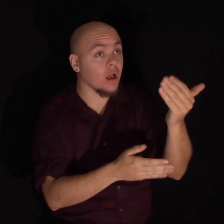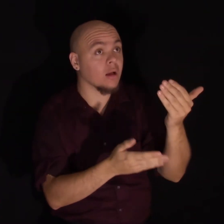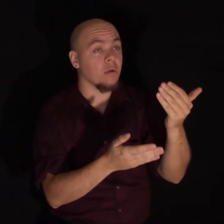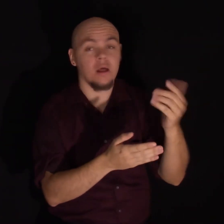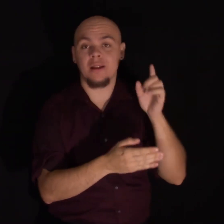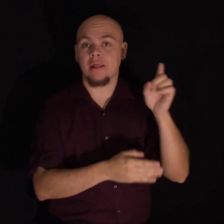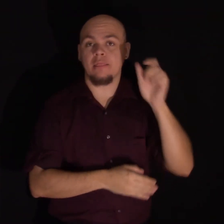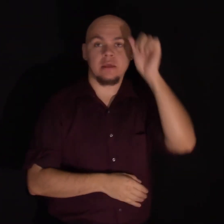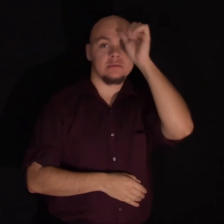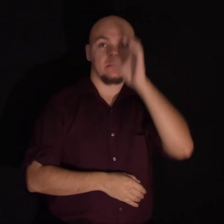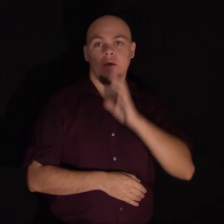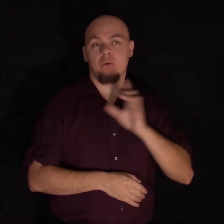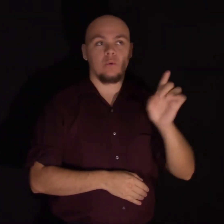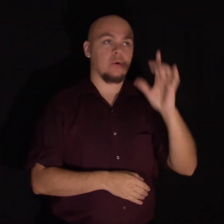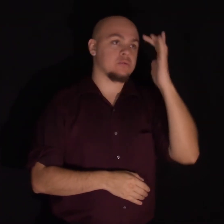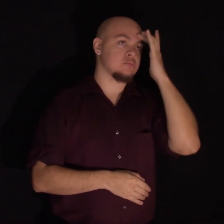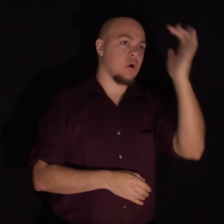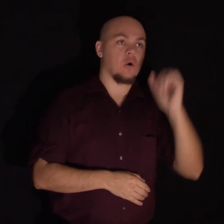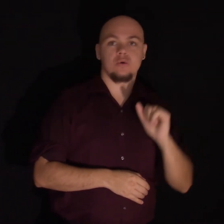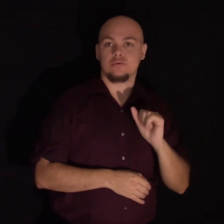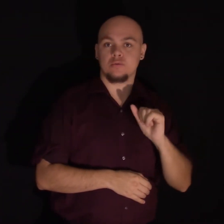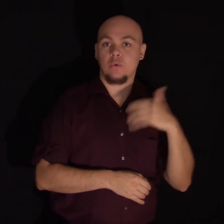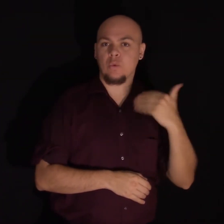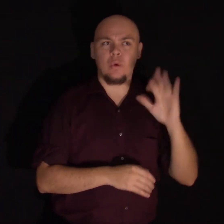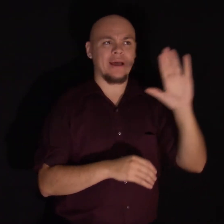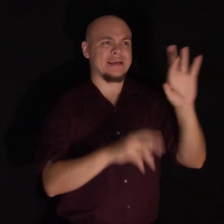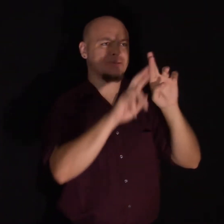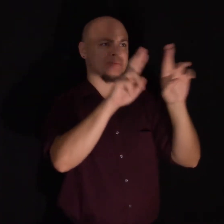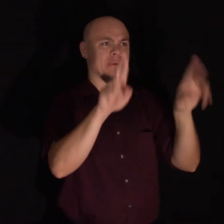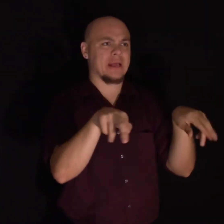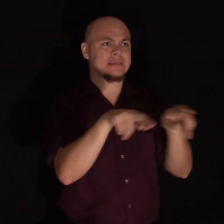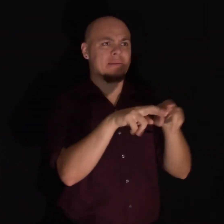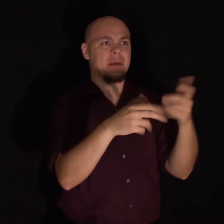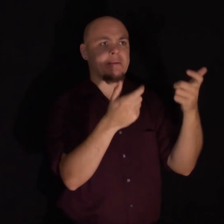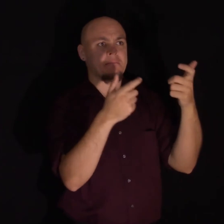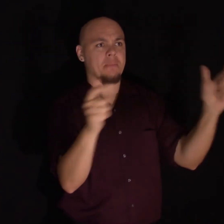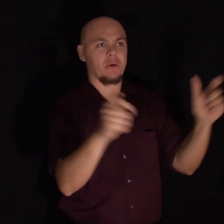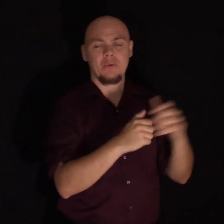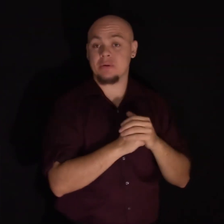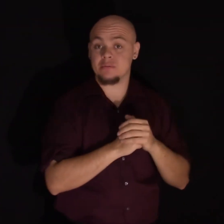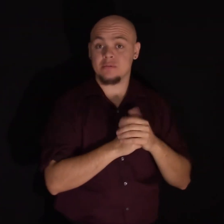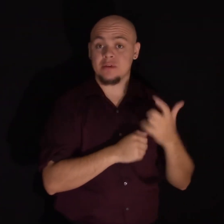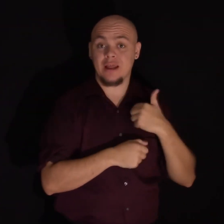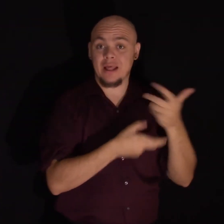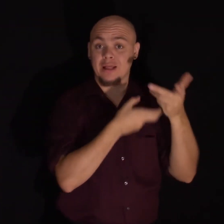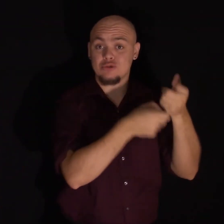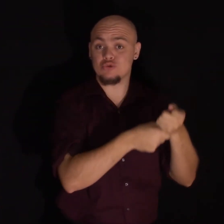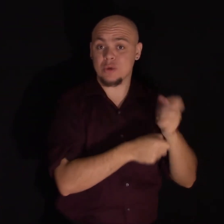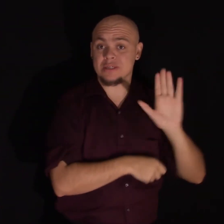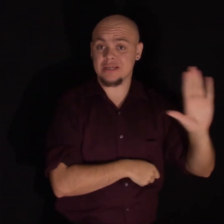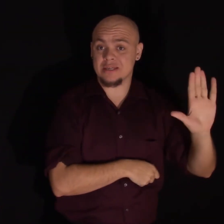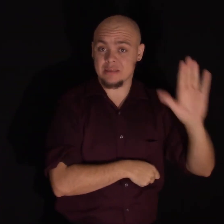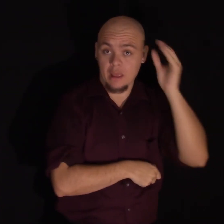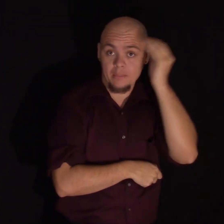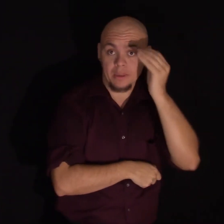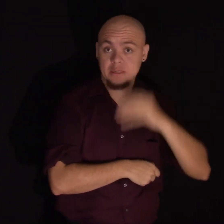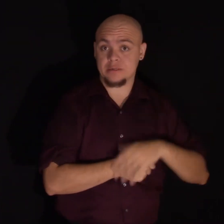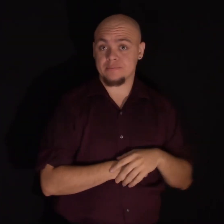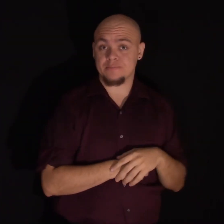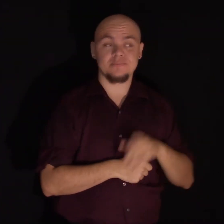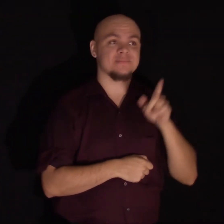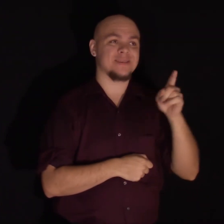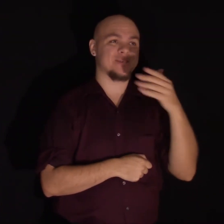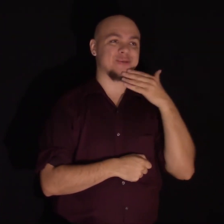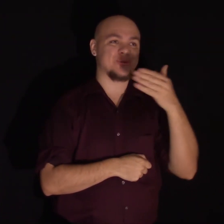this guy, smart, hell of a resume, I really trust him. He's also a very good father.